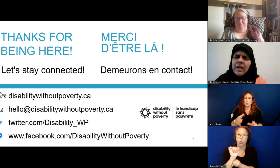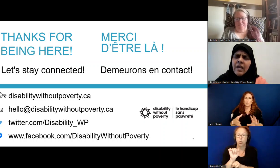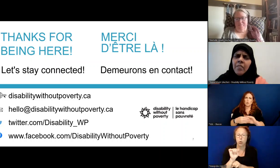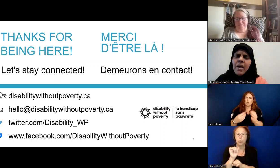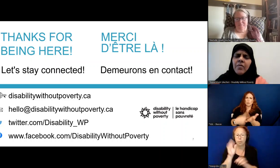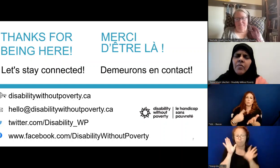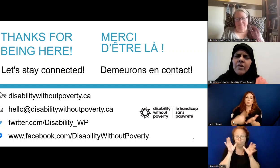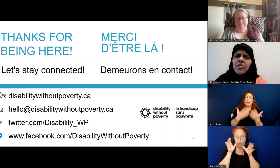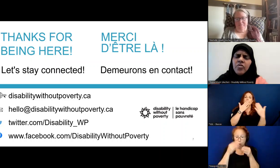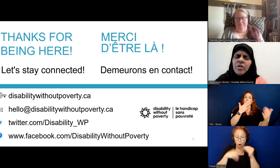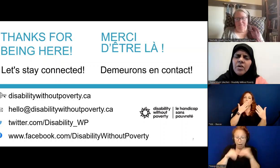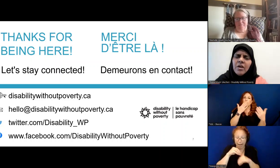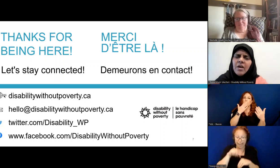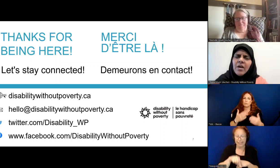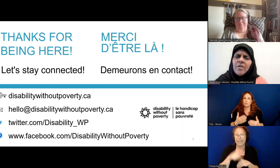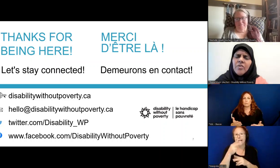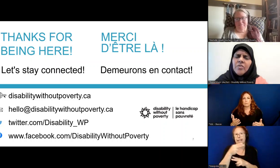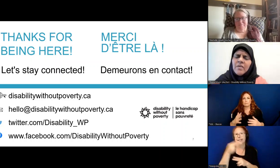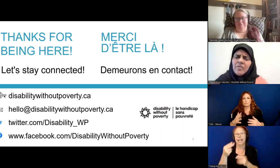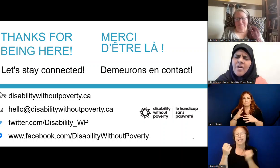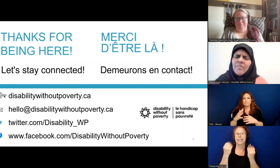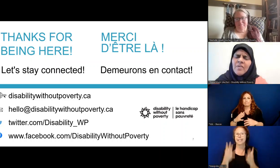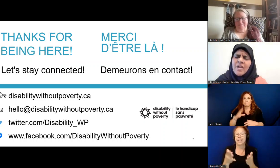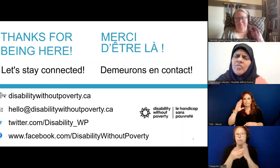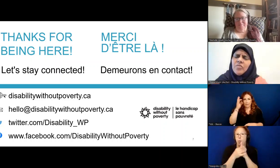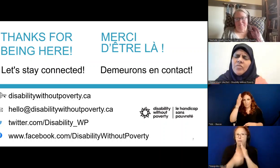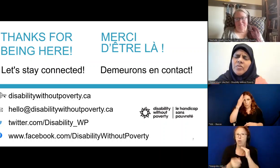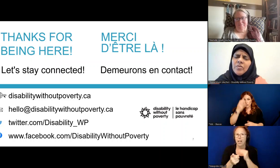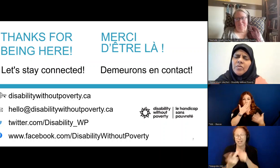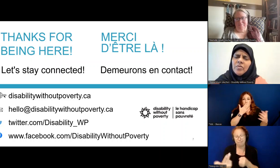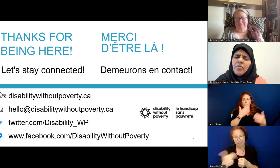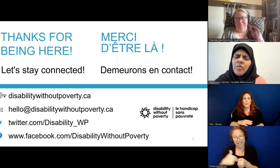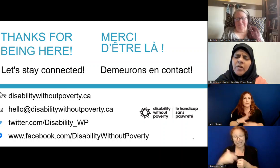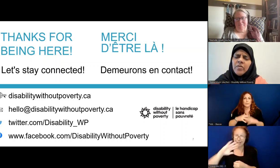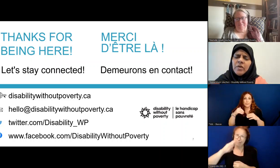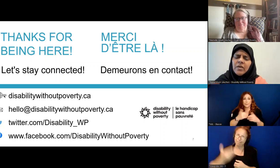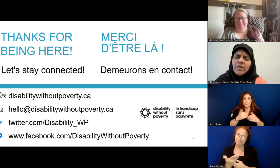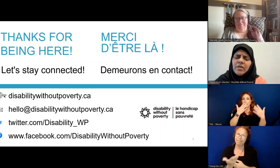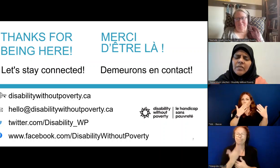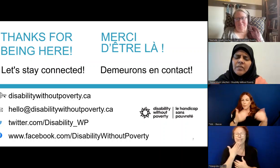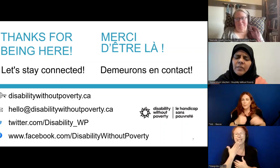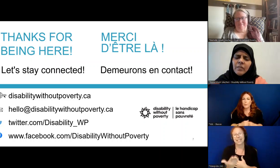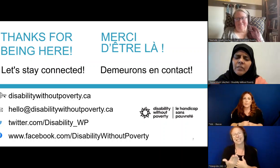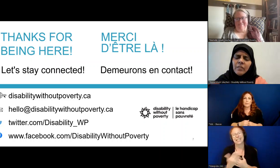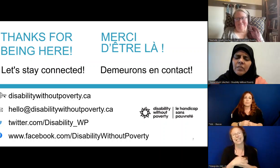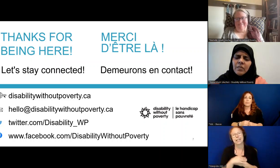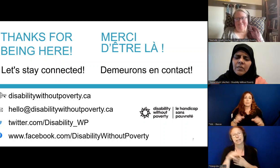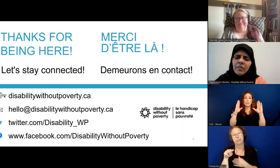merci, Megwitch. Until next time, stay tuned to what we're doing.